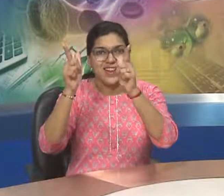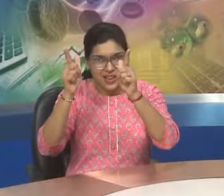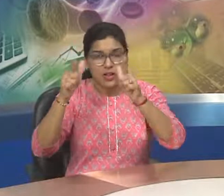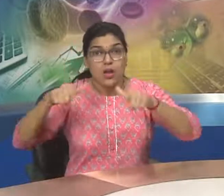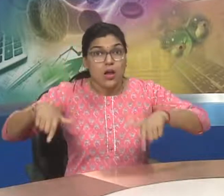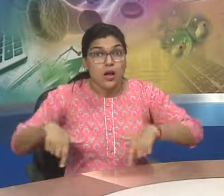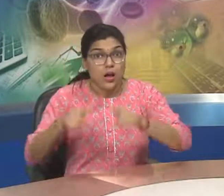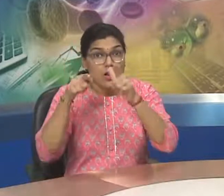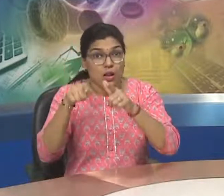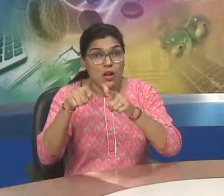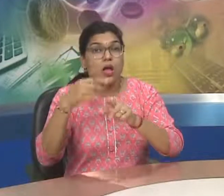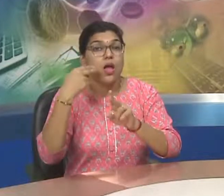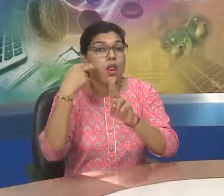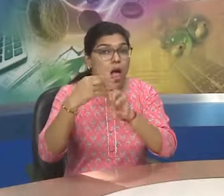Carbon dioxide